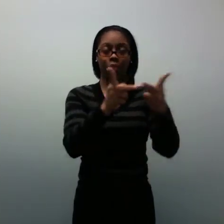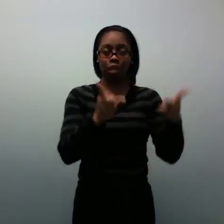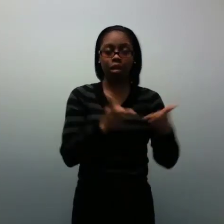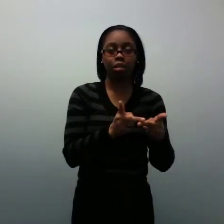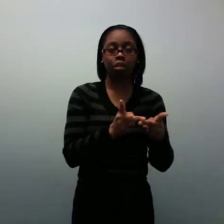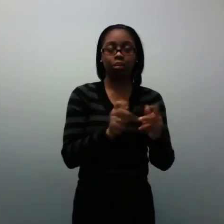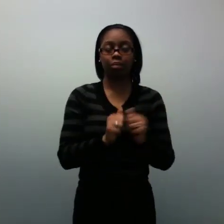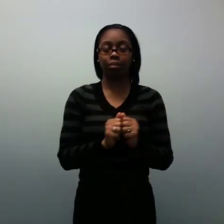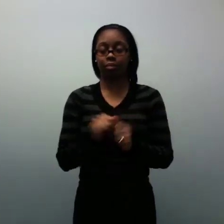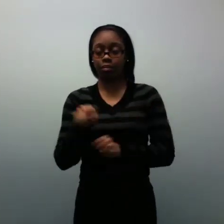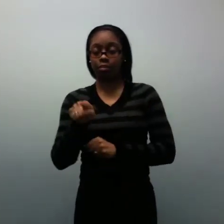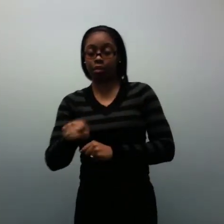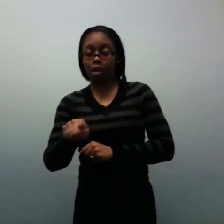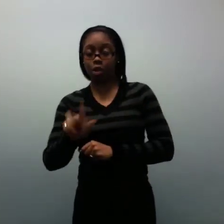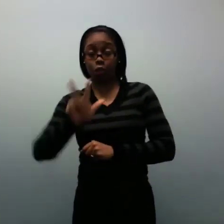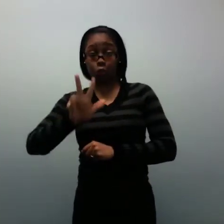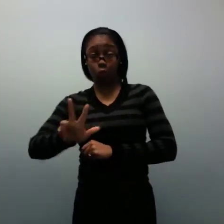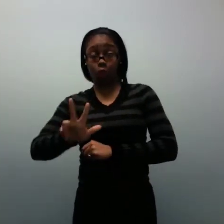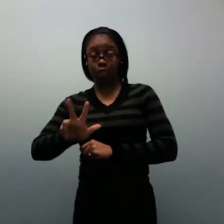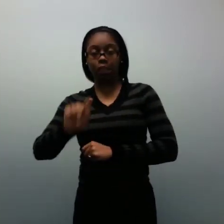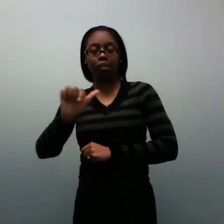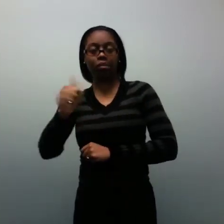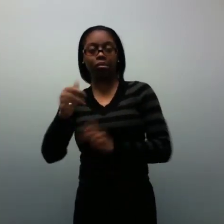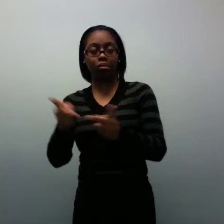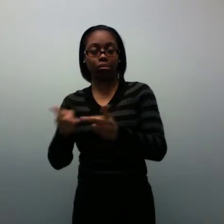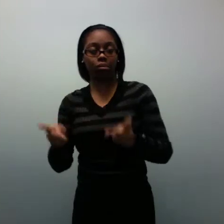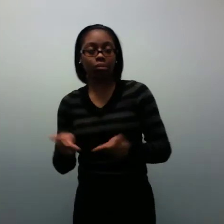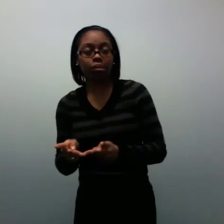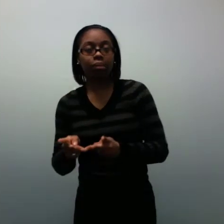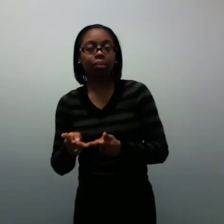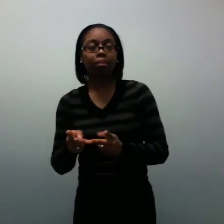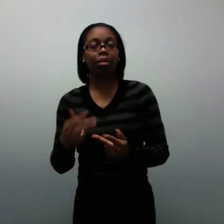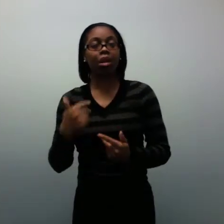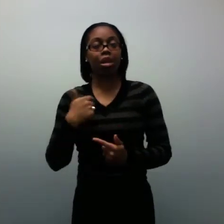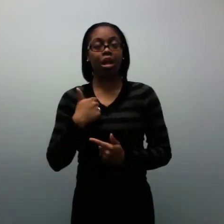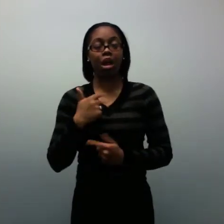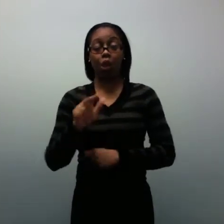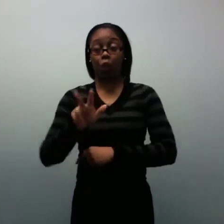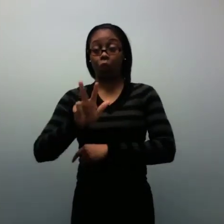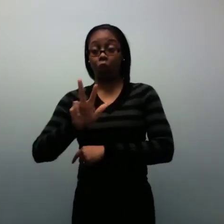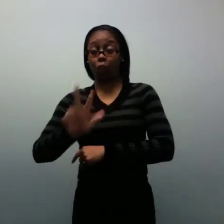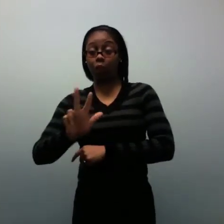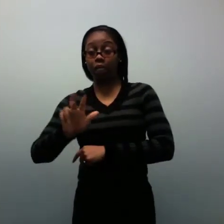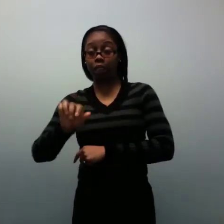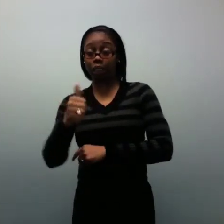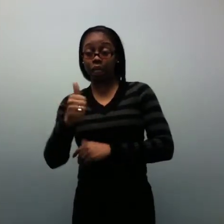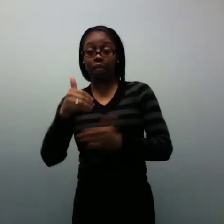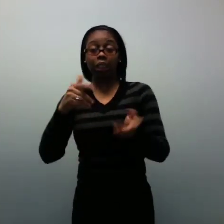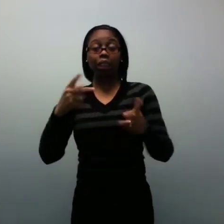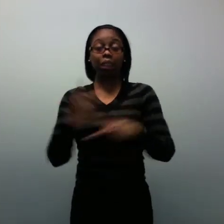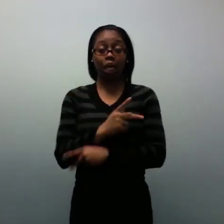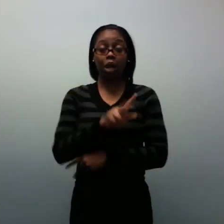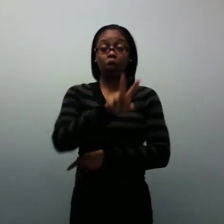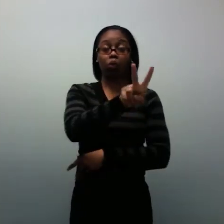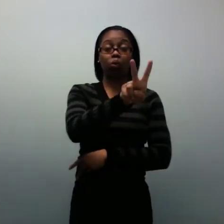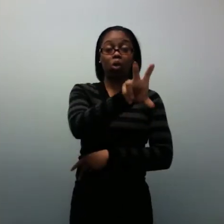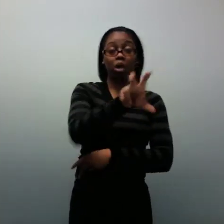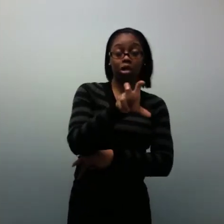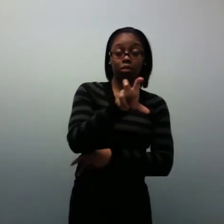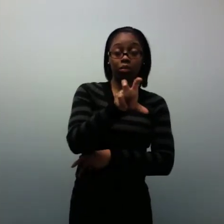3 is in the tens place. And I multiply 3 tens times 2 hundreds. I multiply the digit times